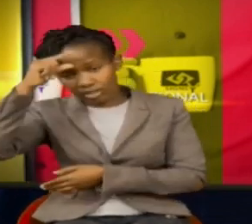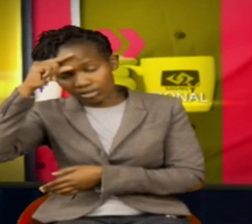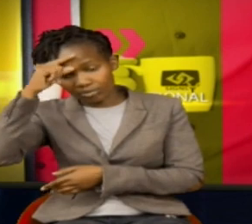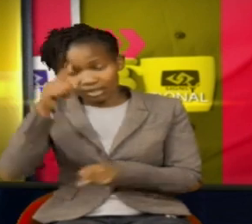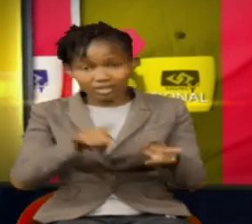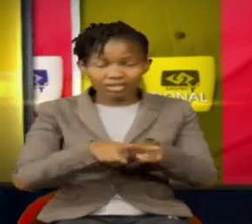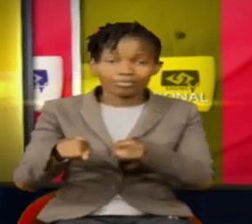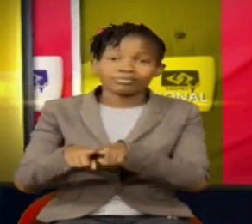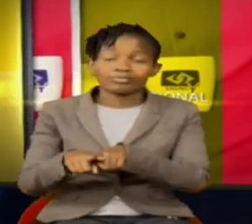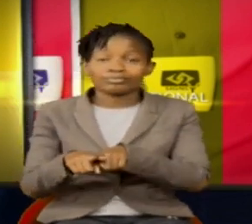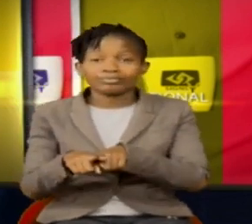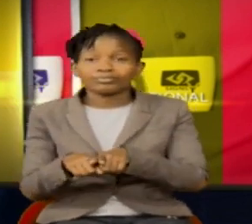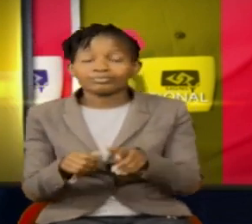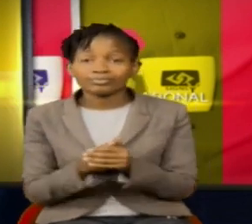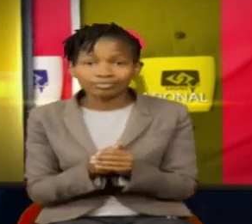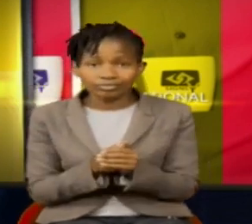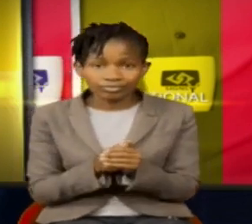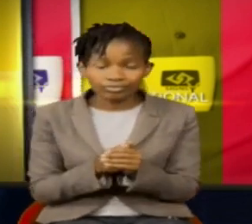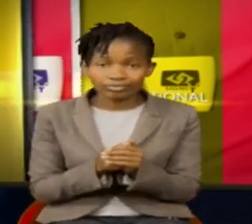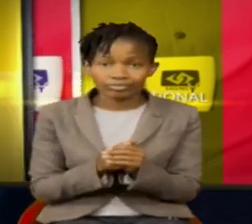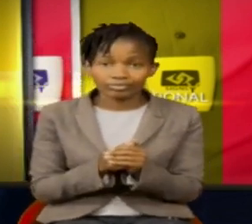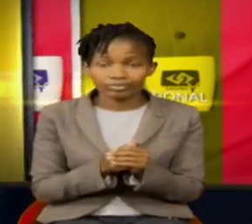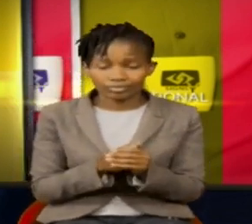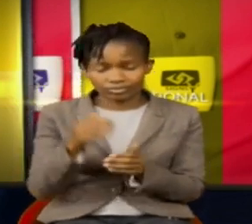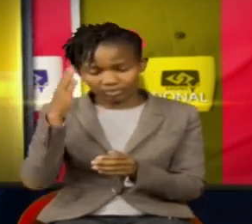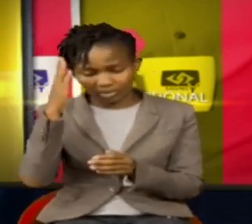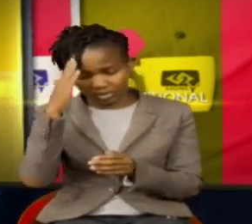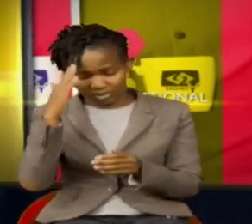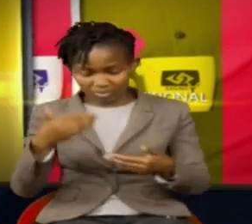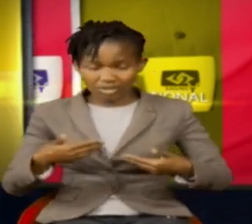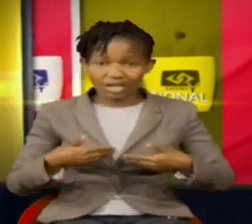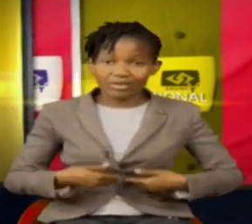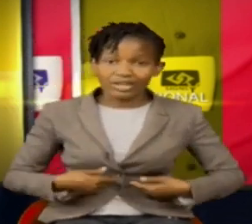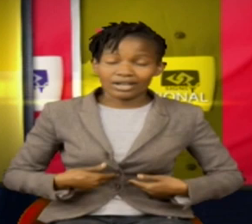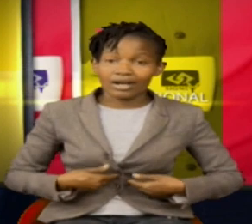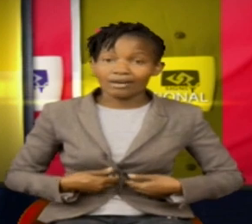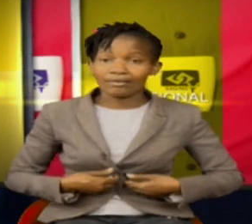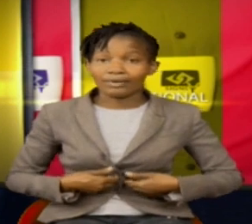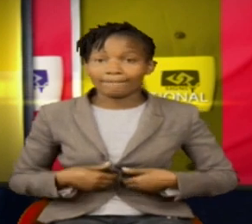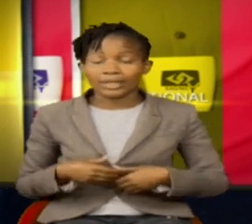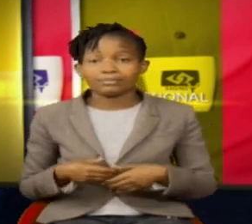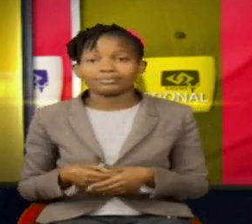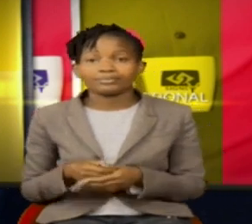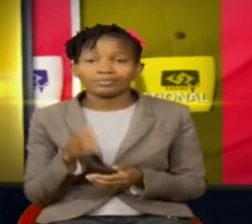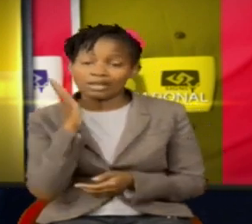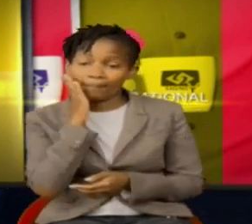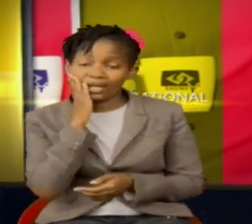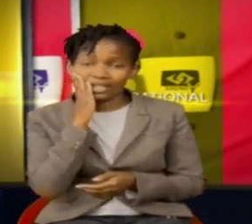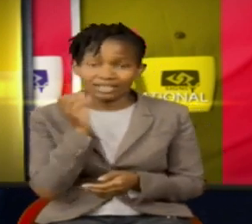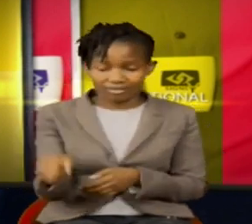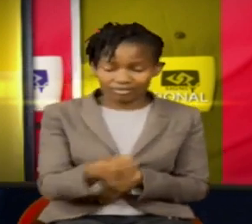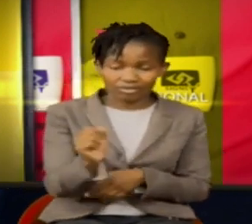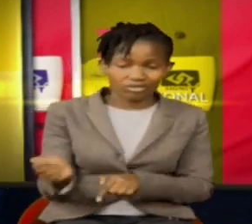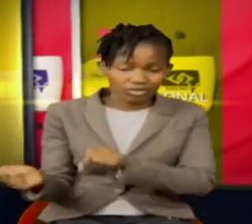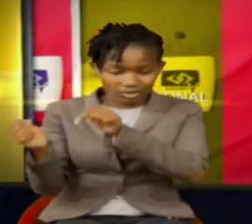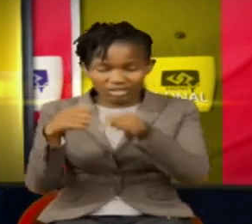Beyond Zero team is also going to be there for the maternal services. Yes. You know, we have young mothers in town who cannot afford health services. So come through, get yourself checked,